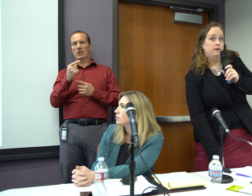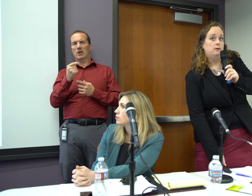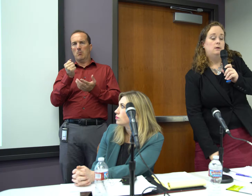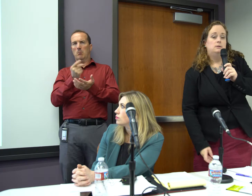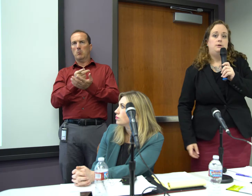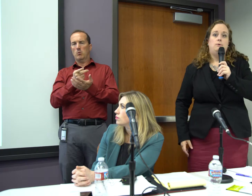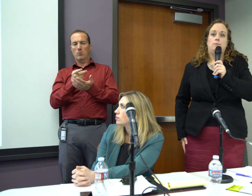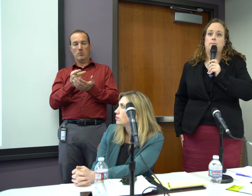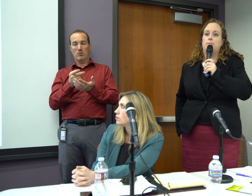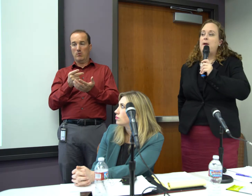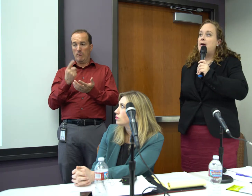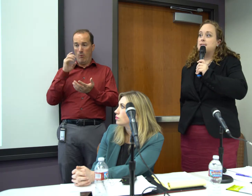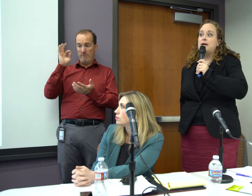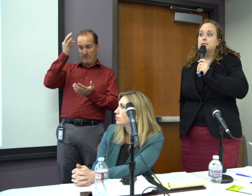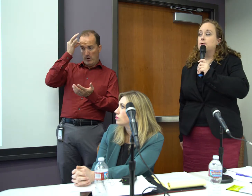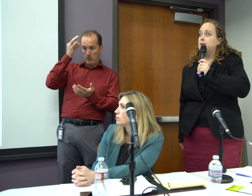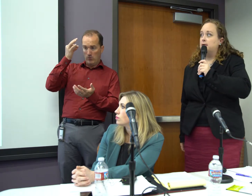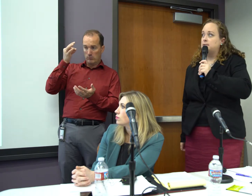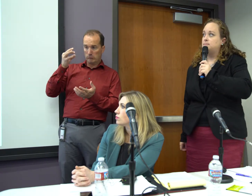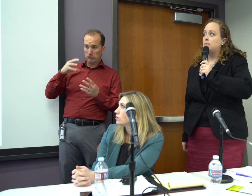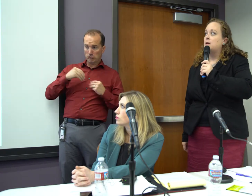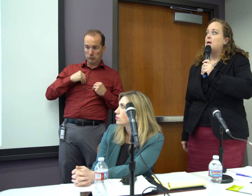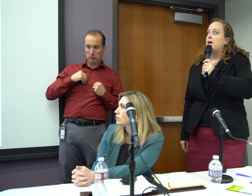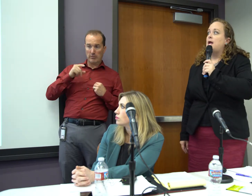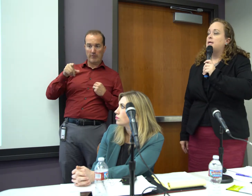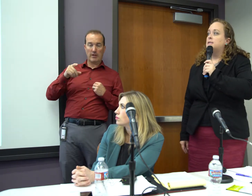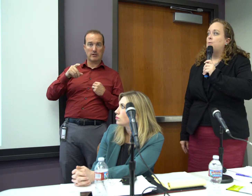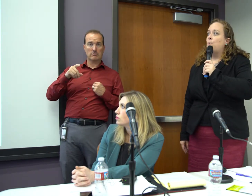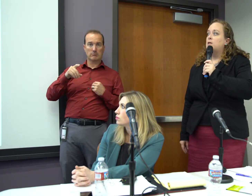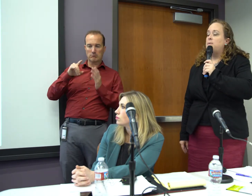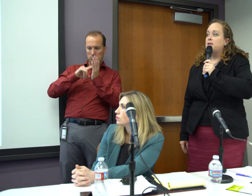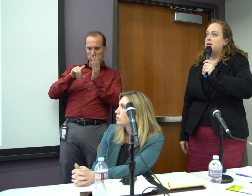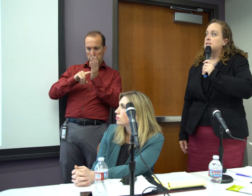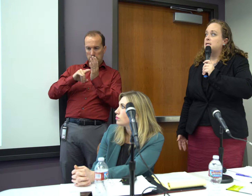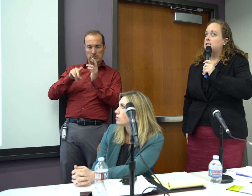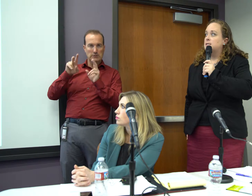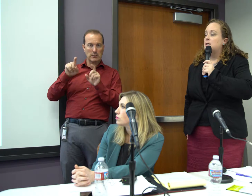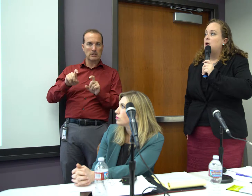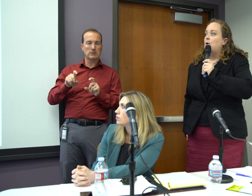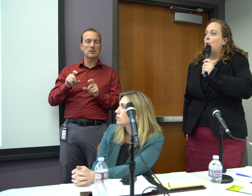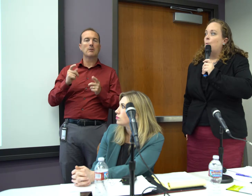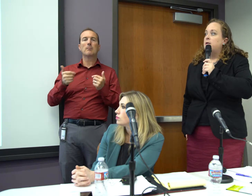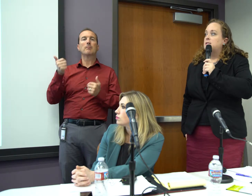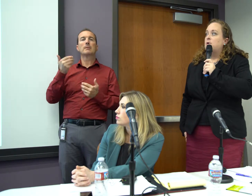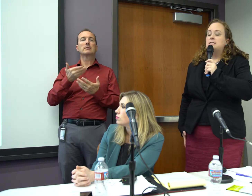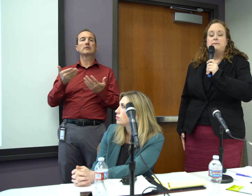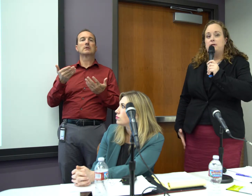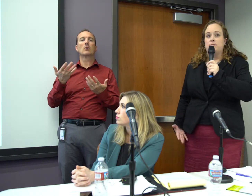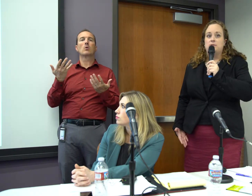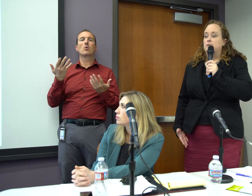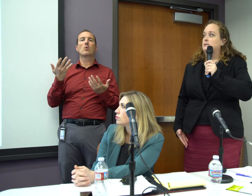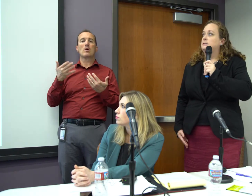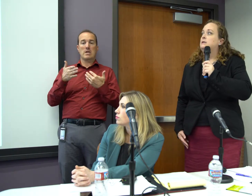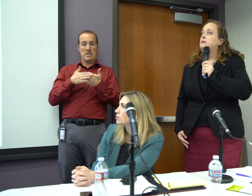federal government to pass the heightened scrutiny test? And one of the big things is, what is the